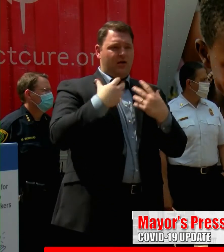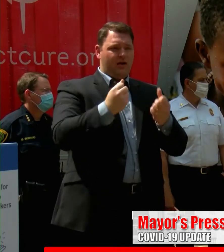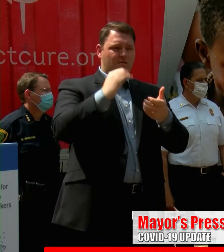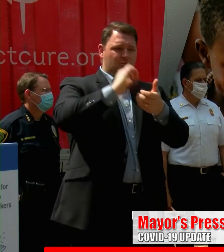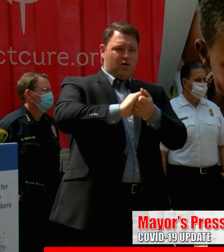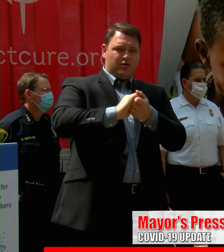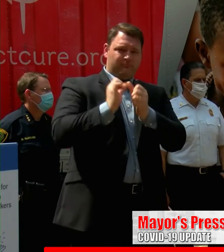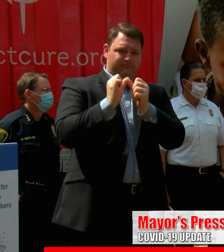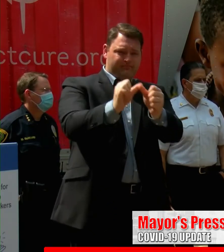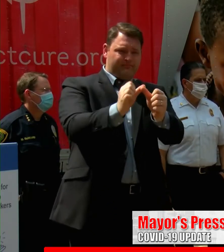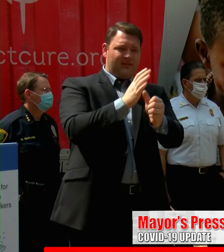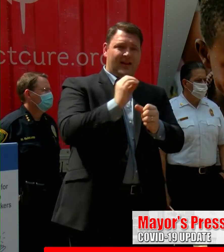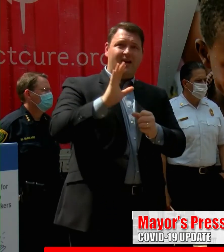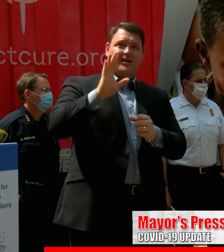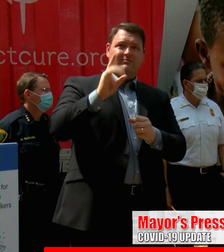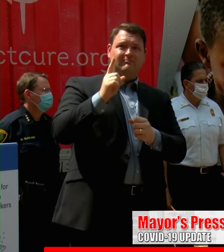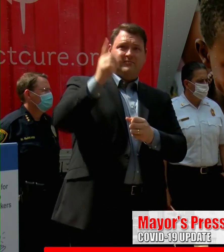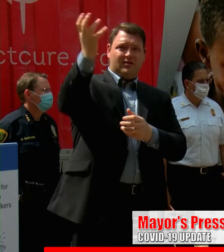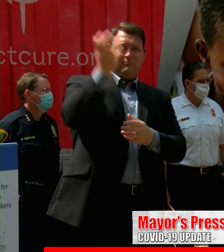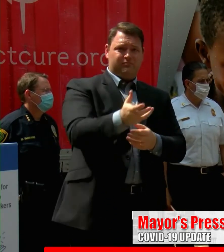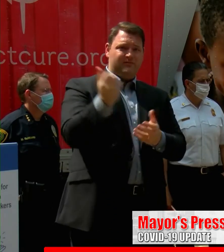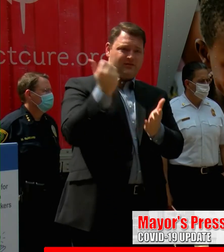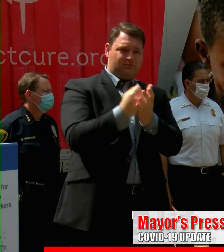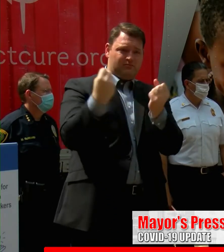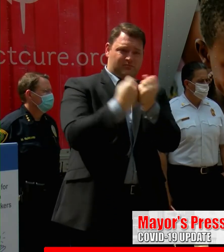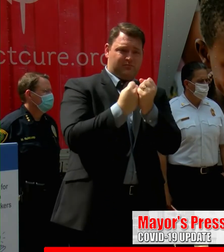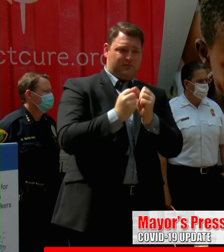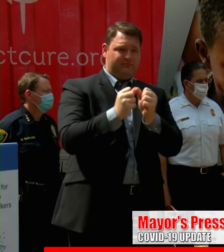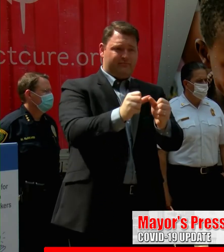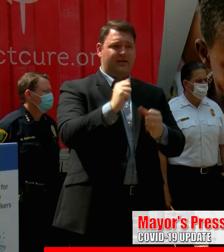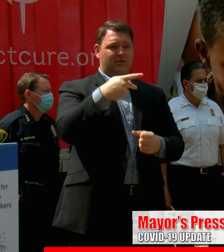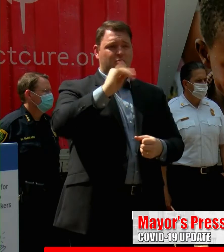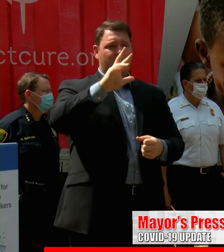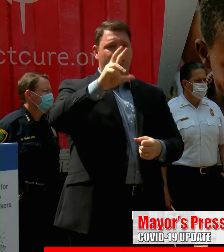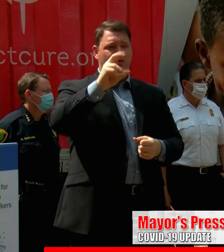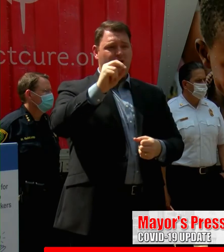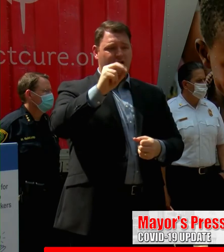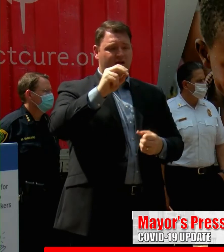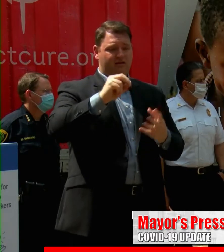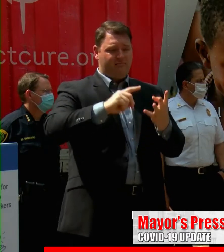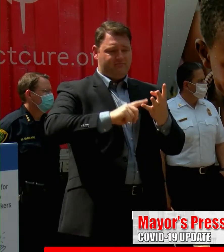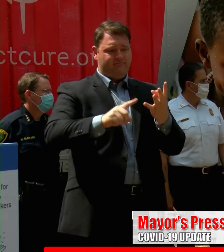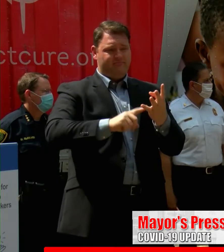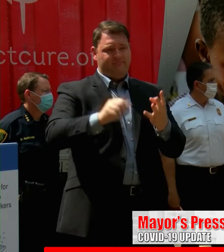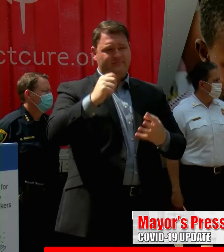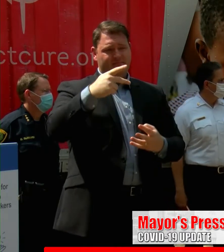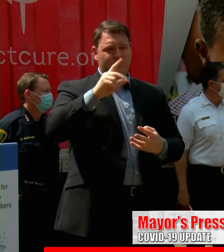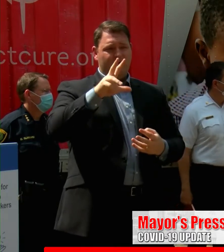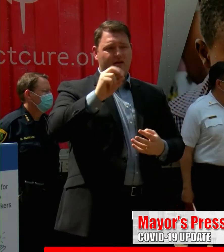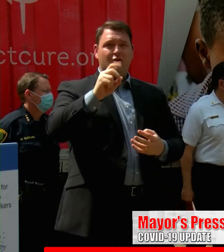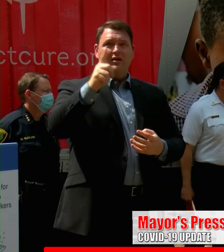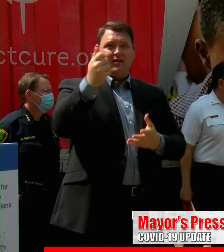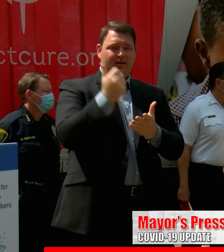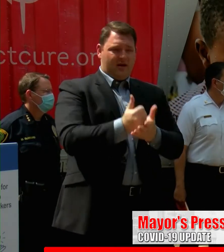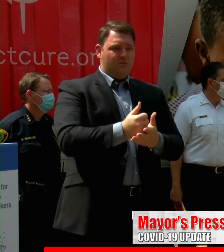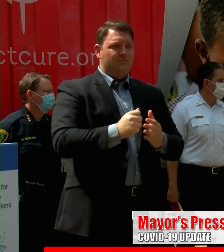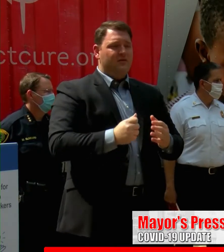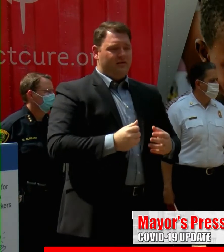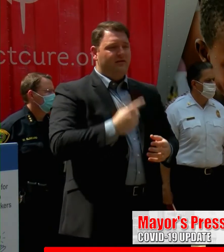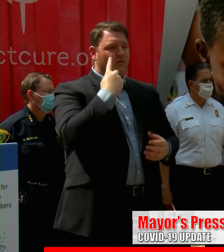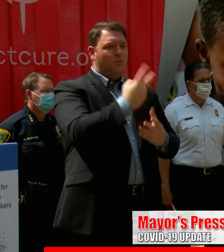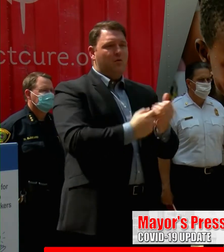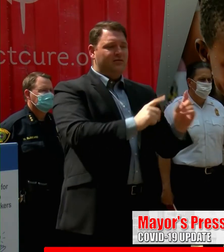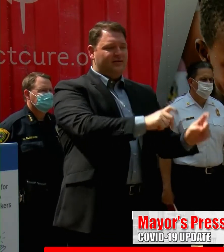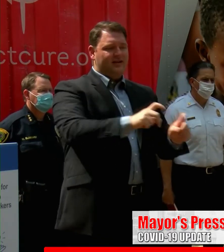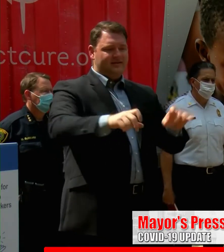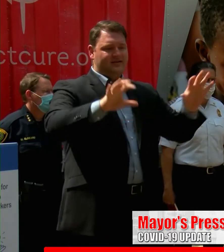and the equipment through April the 30th for both of our testing sites in the city of Houston, so that's a plus. And so we look